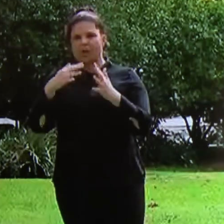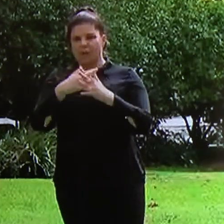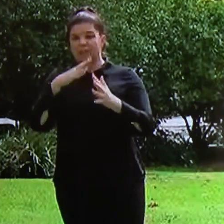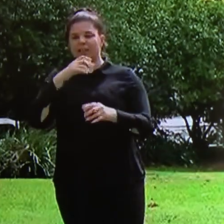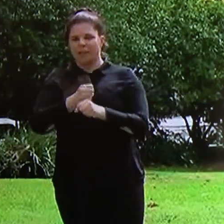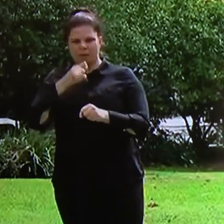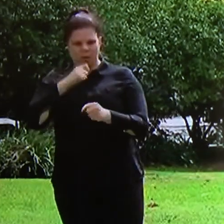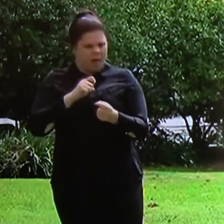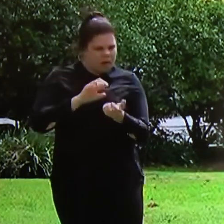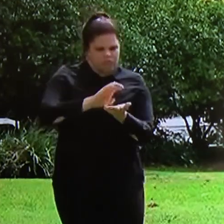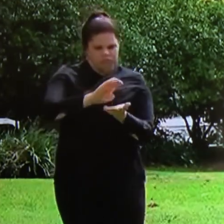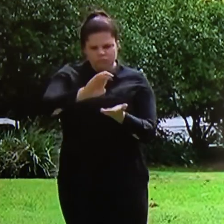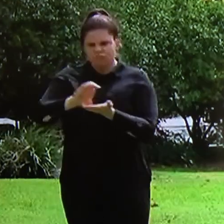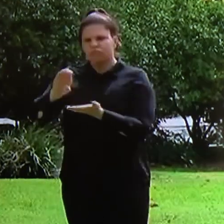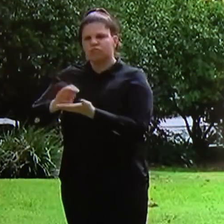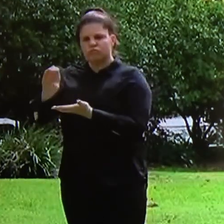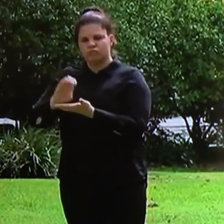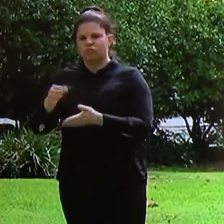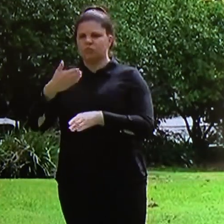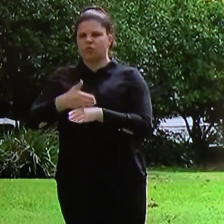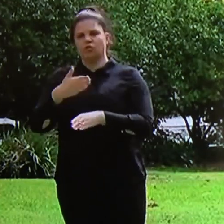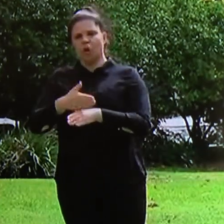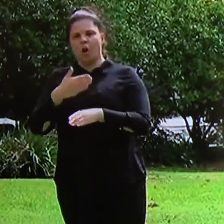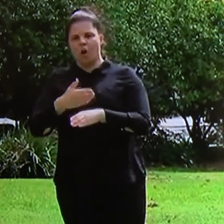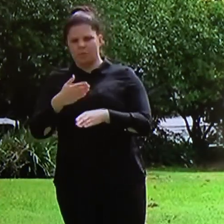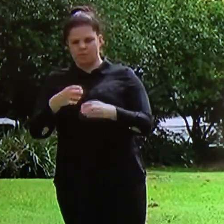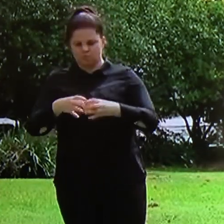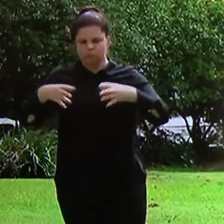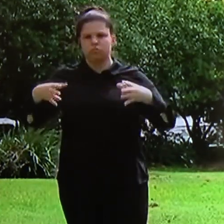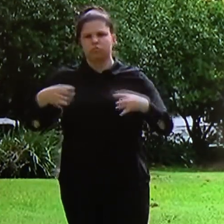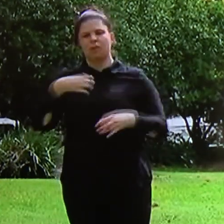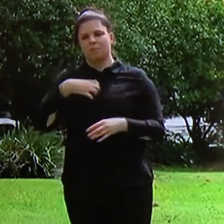infrastructure that will stimulate jobs growth and economic growth immediately, and we're having more to say about that soon.